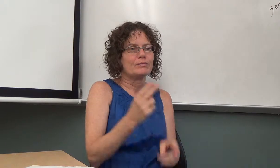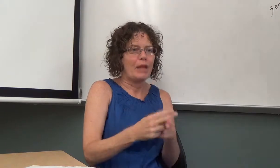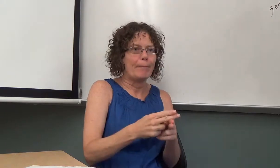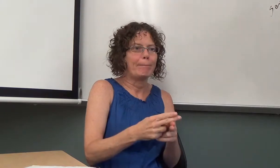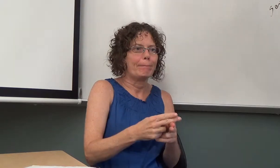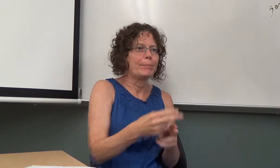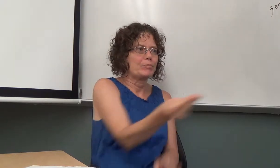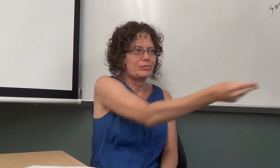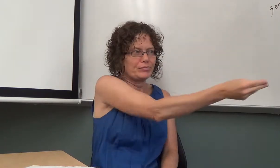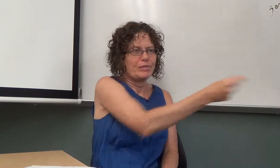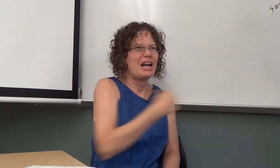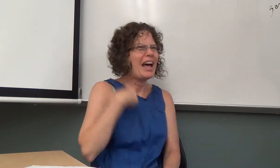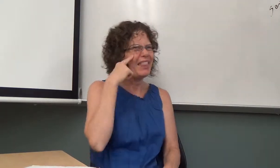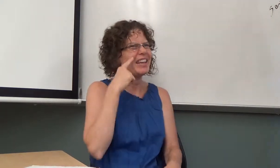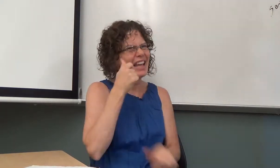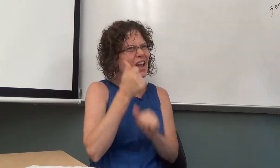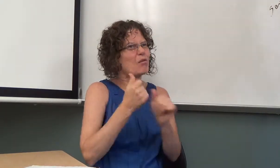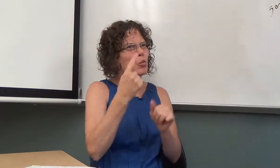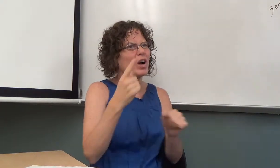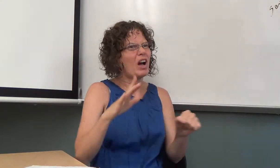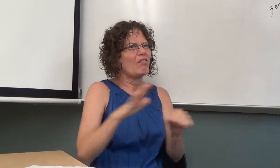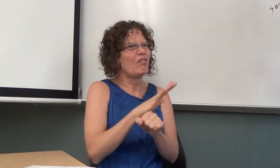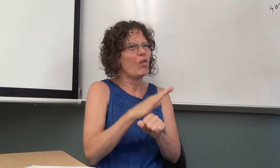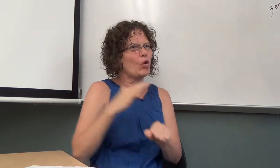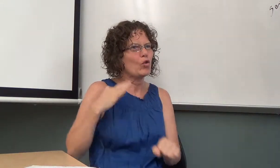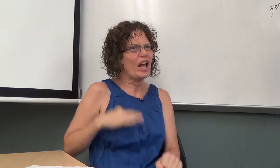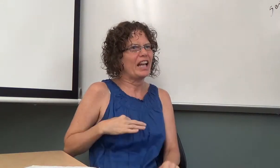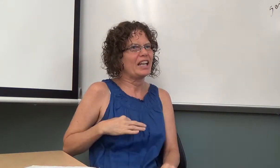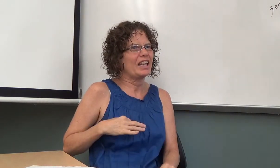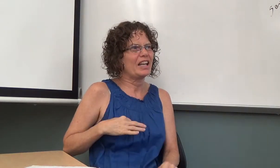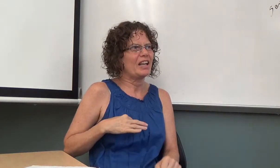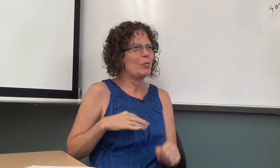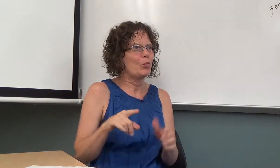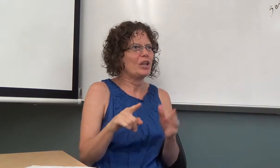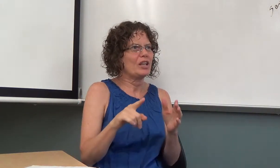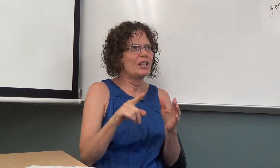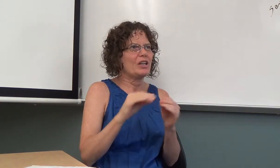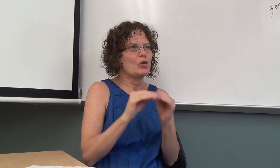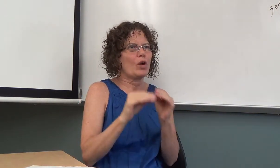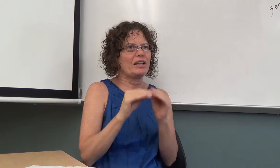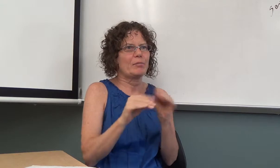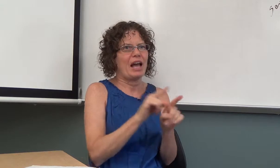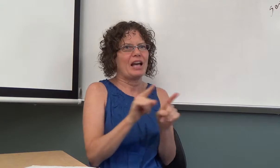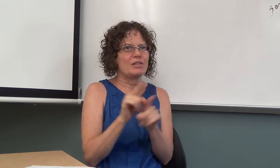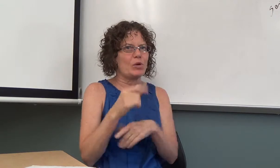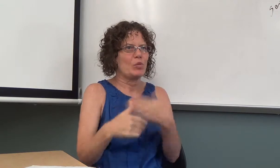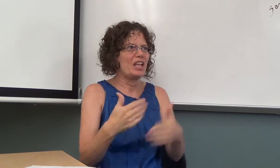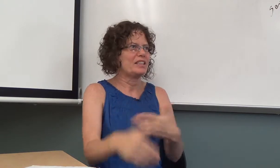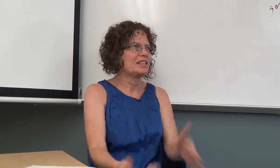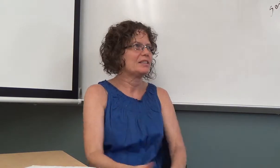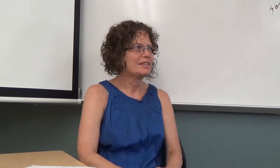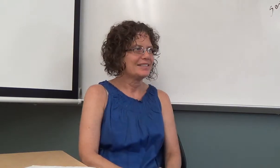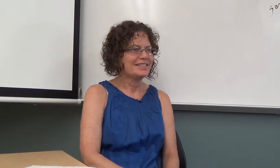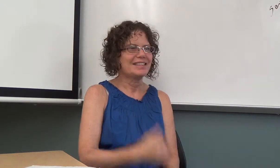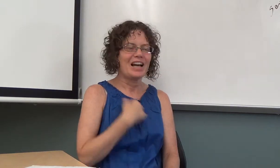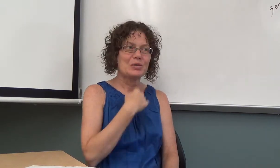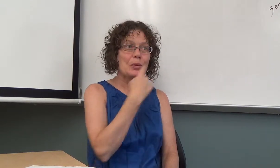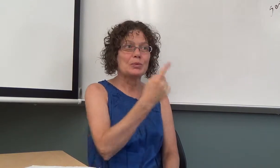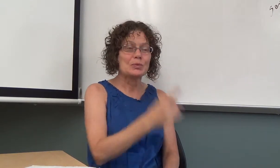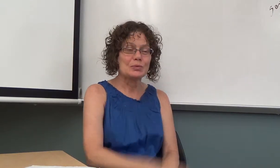what? You corrected them as we went. Oh, no way. Oh! Come on, I told you at the beginning of the class.